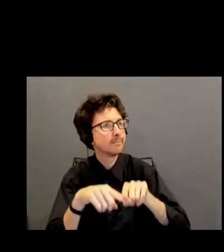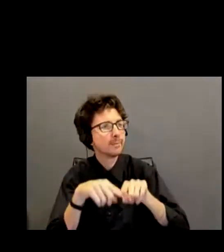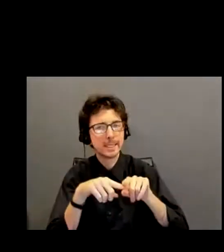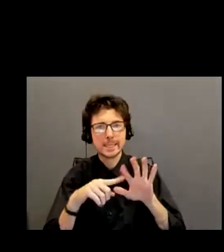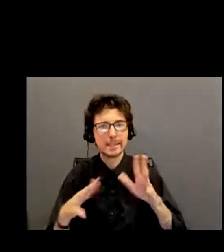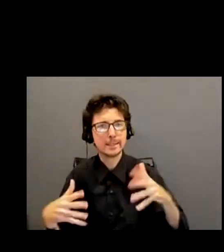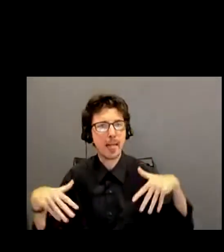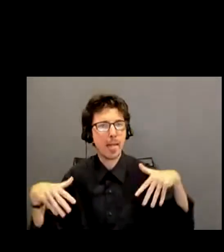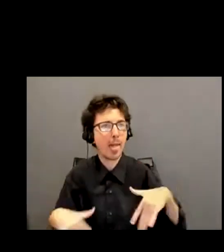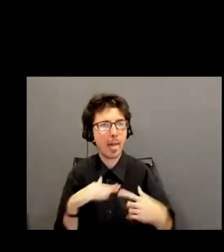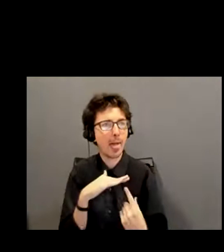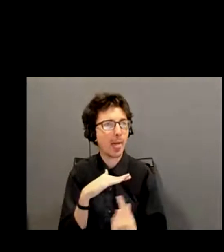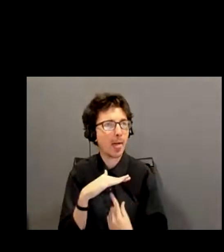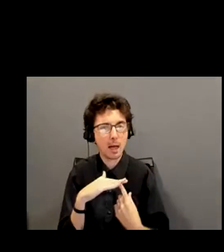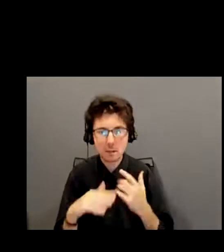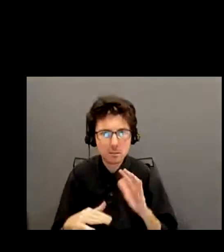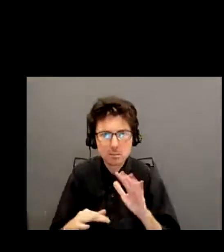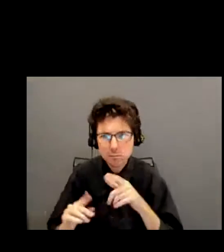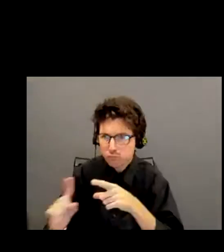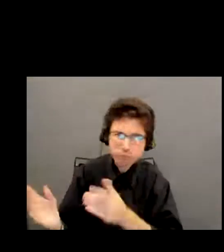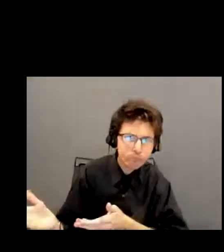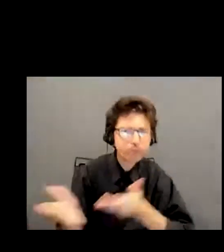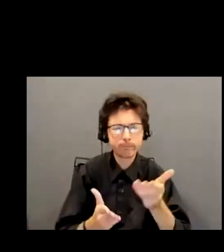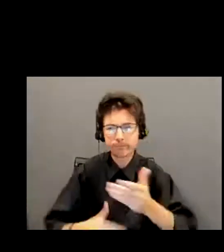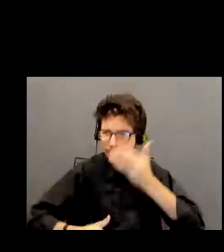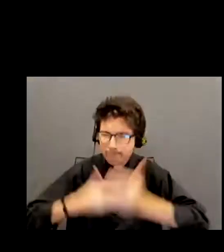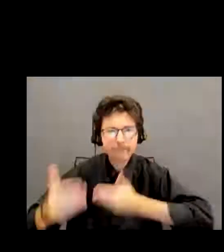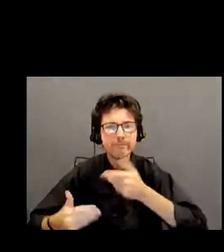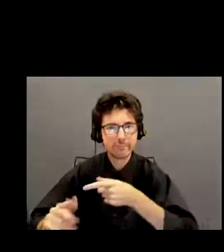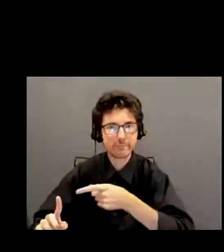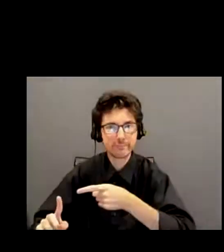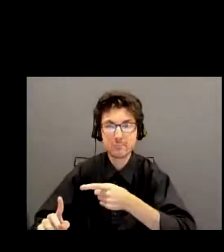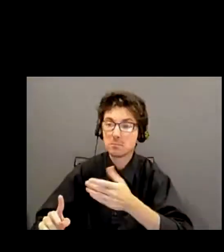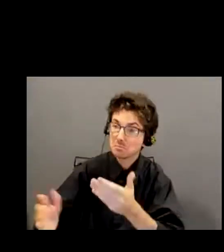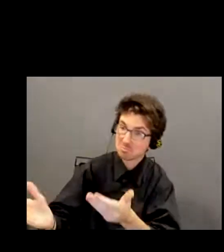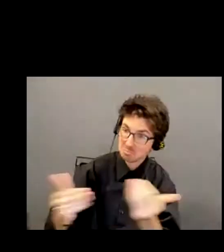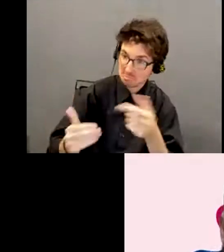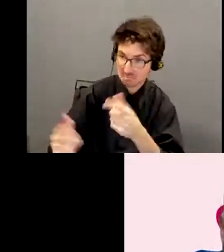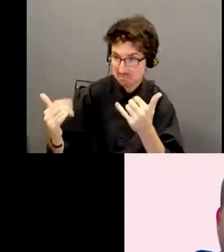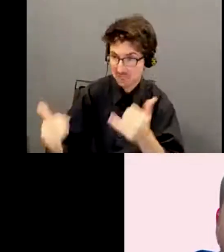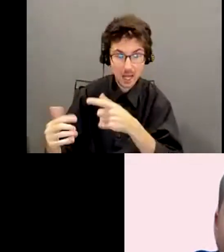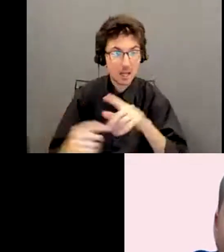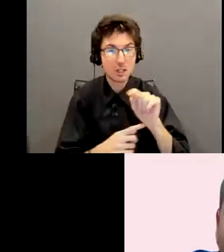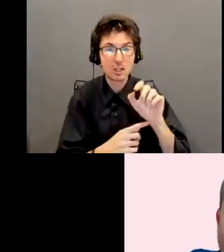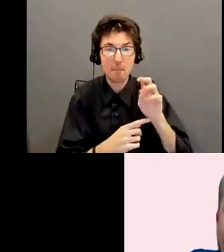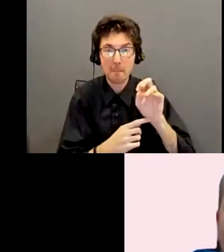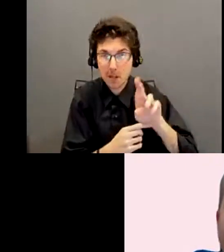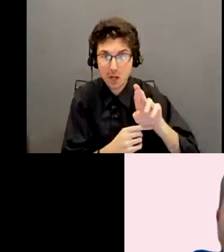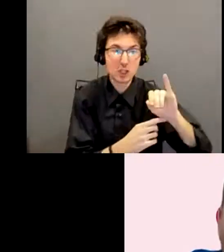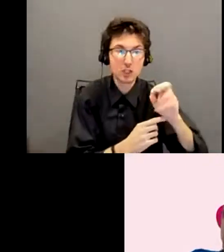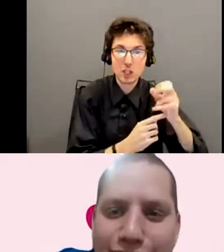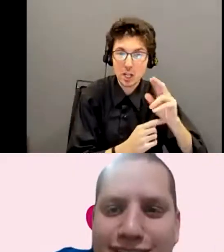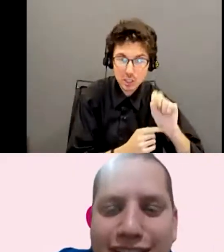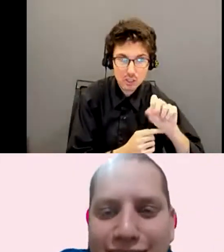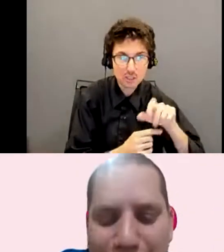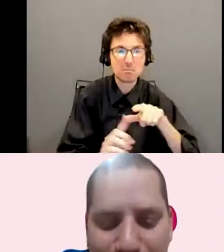governmental service. Tomer and Josh, the floor is yours. Thank you very much. So good to be here.